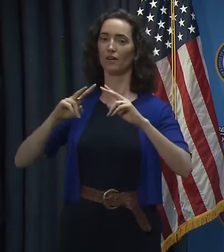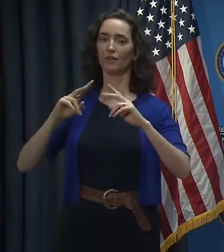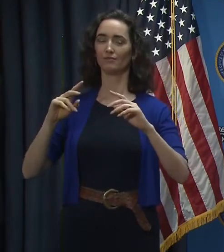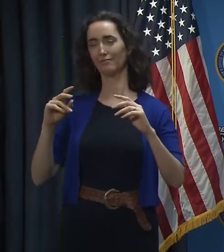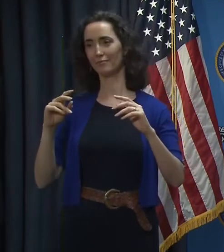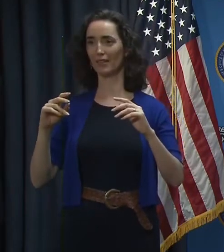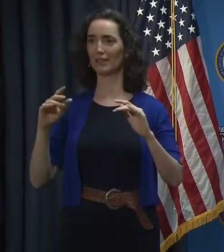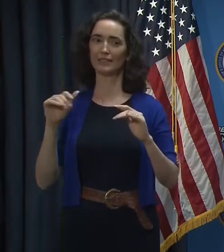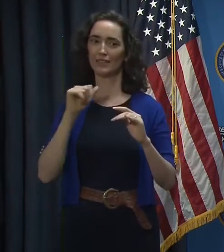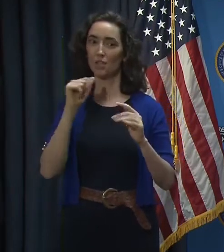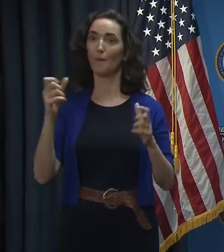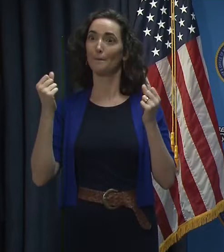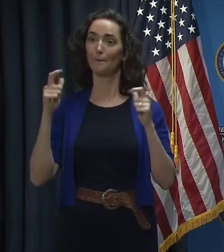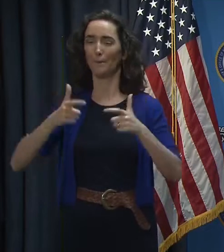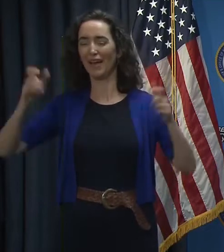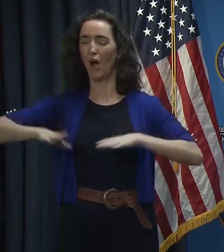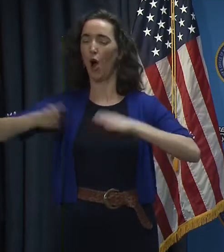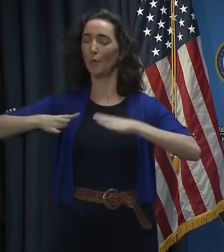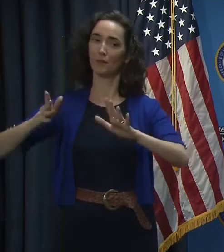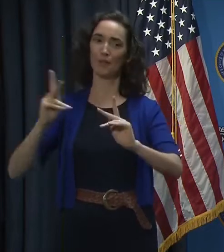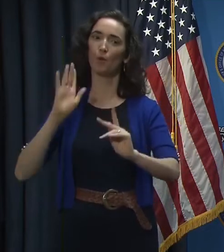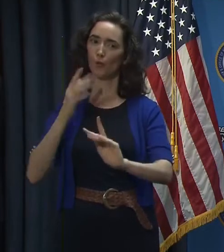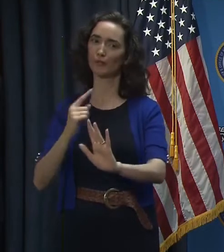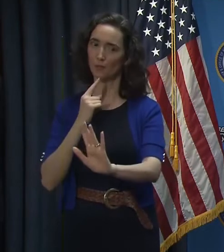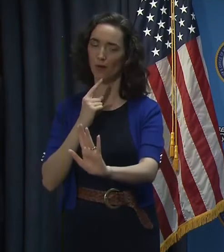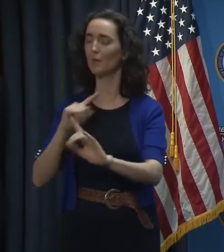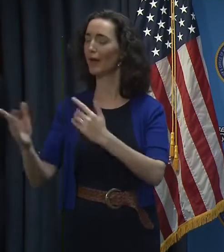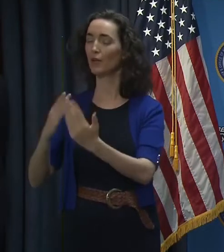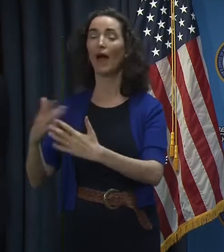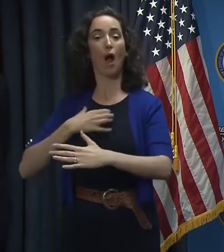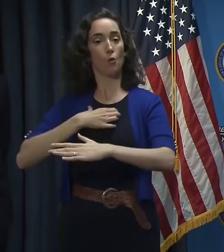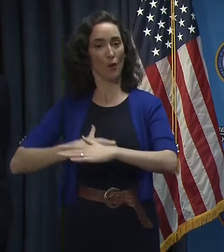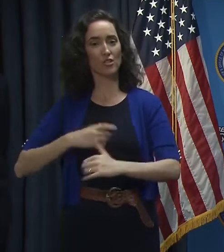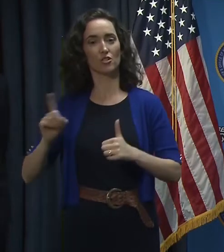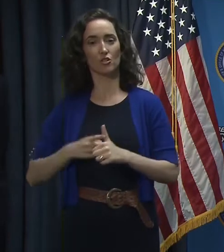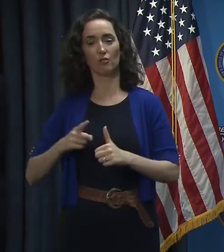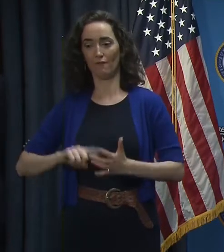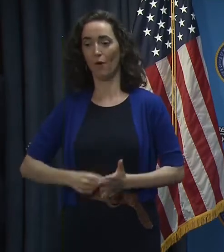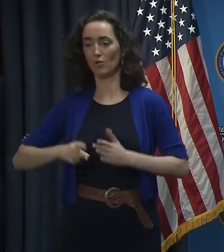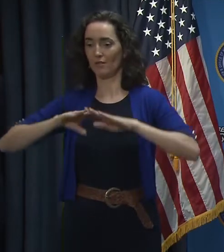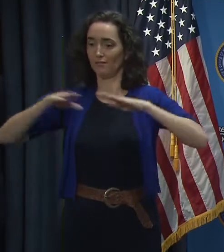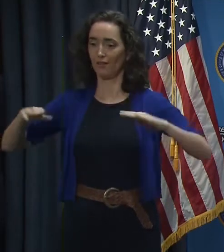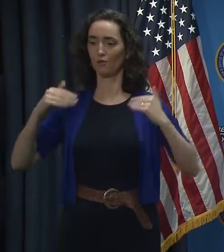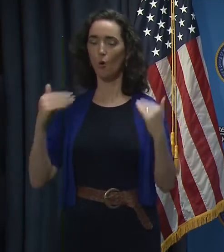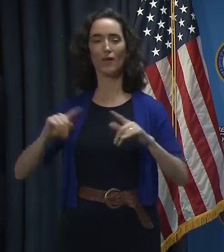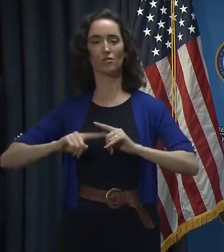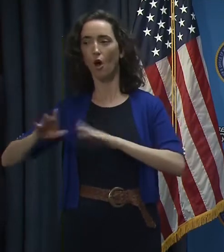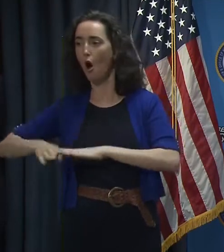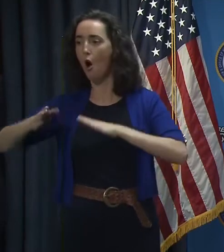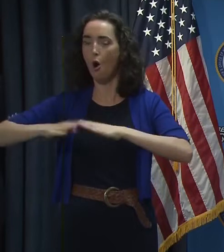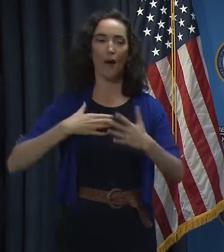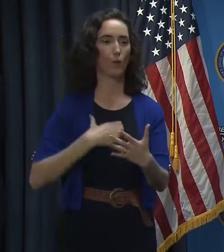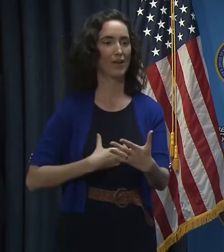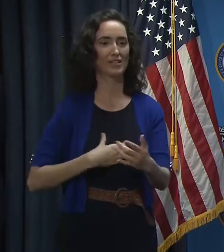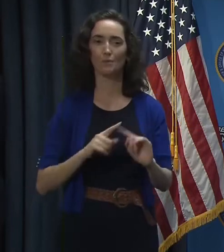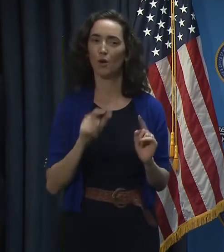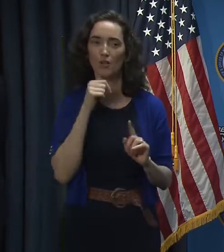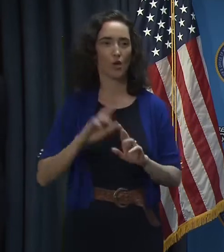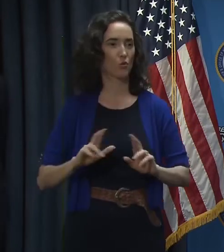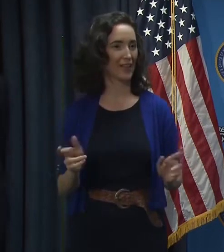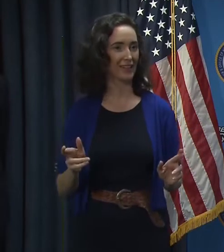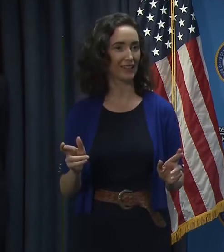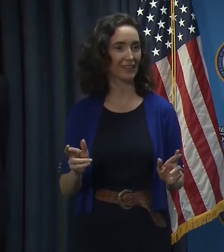I would love to be out here saying that, but that's just not where we are. And the one thing that I refuse to